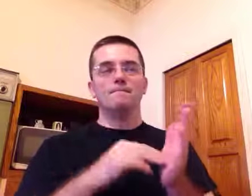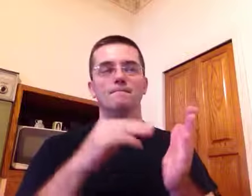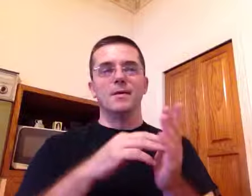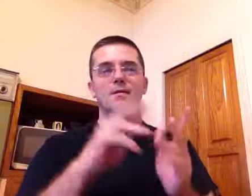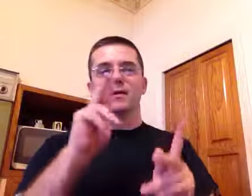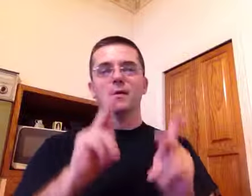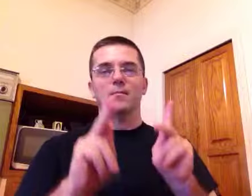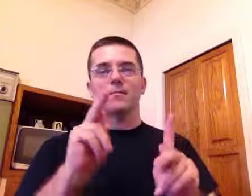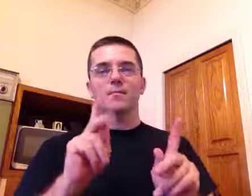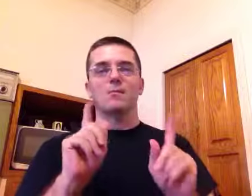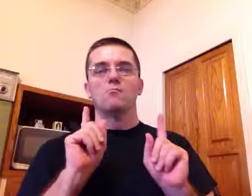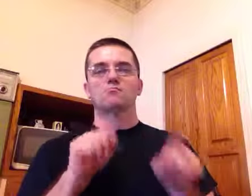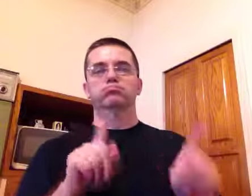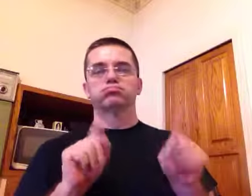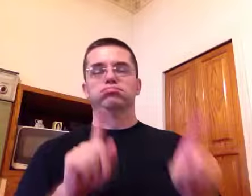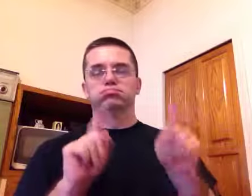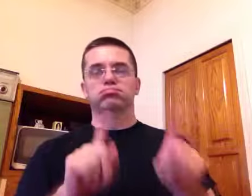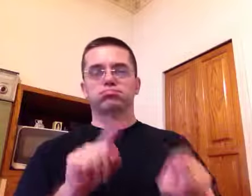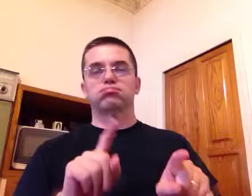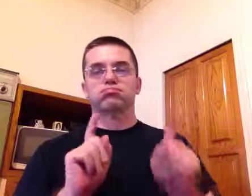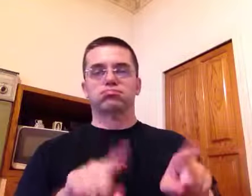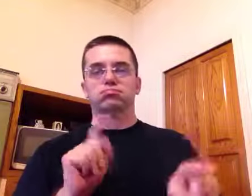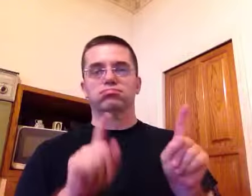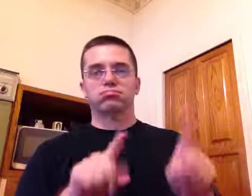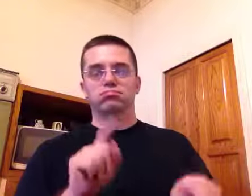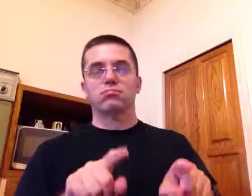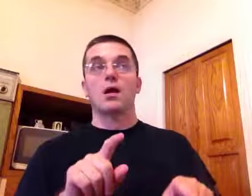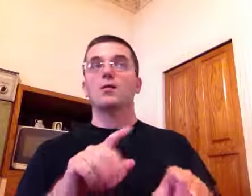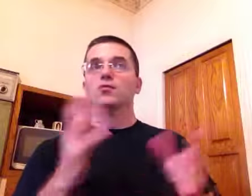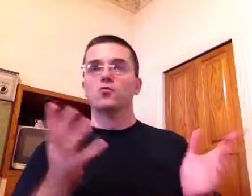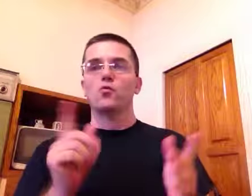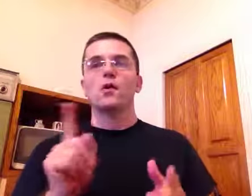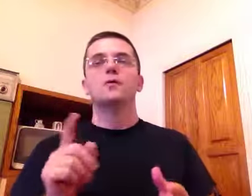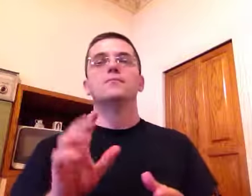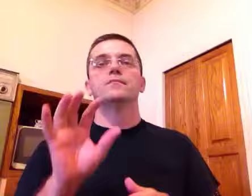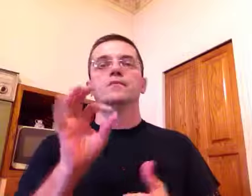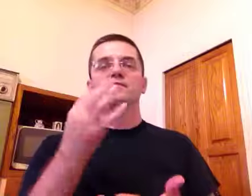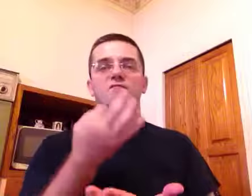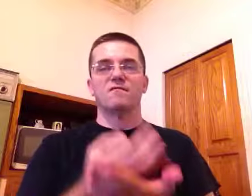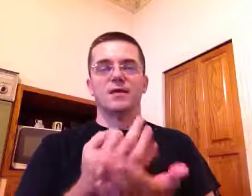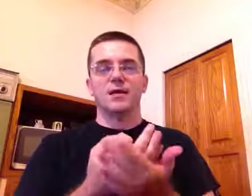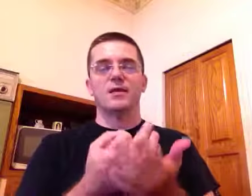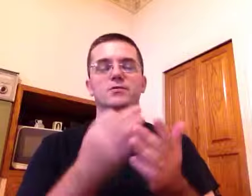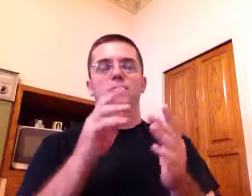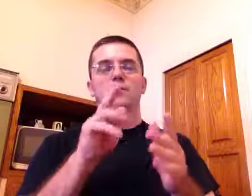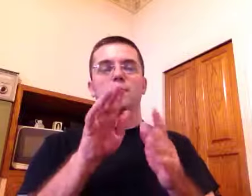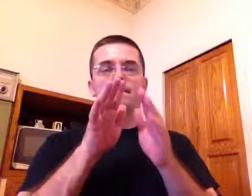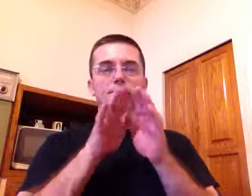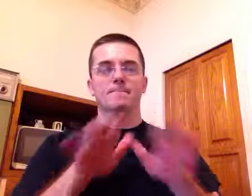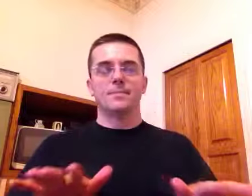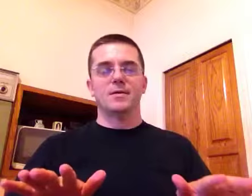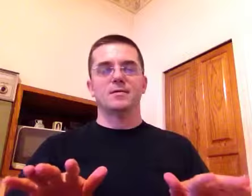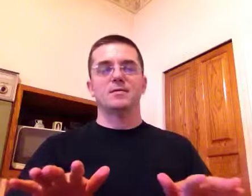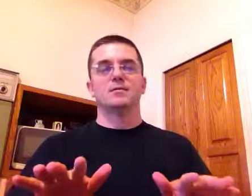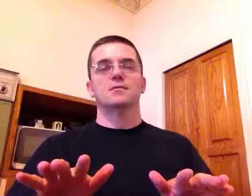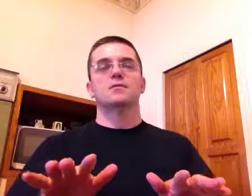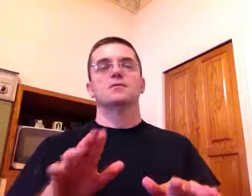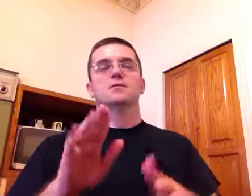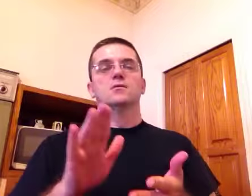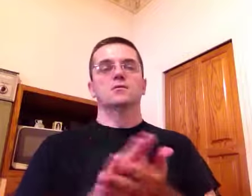have now attended Financial Peace University, the class you should have been made to take when you